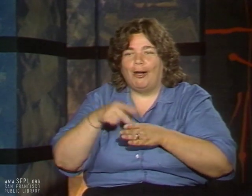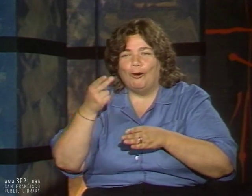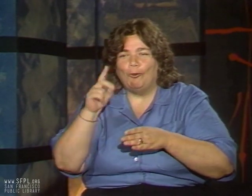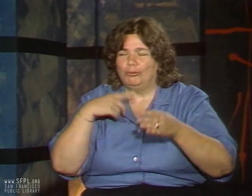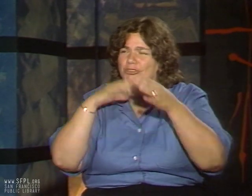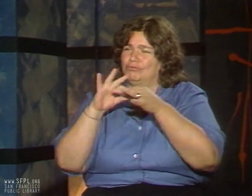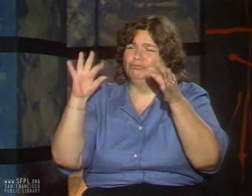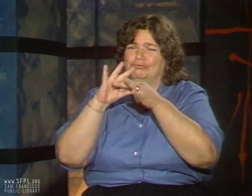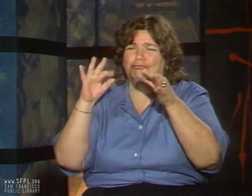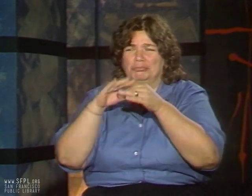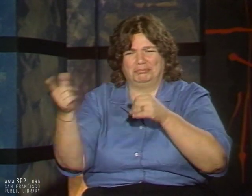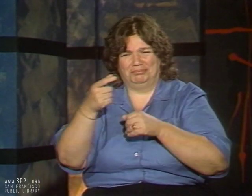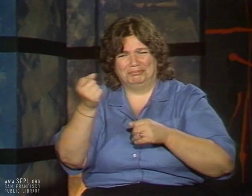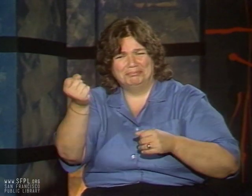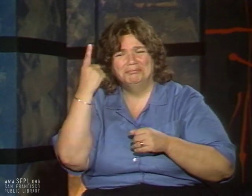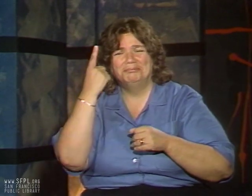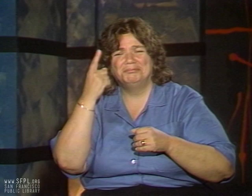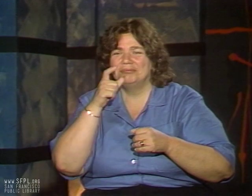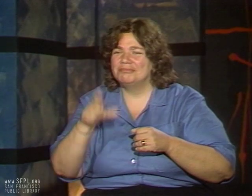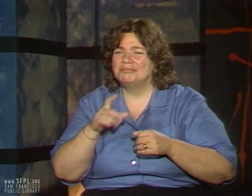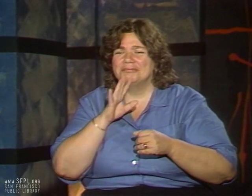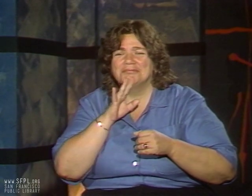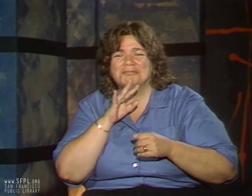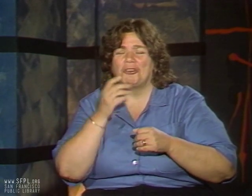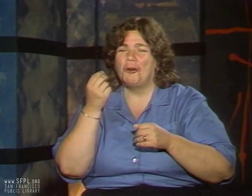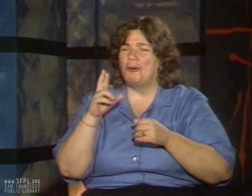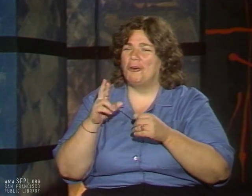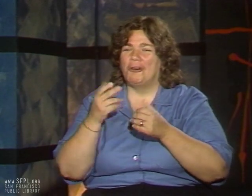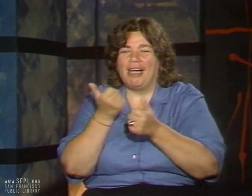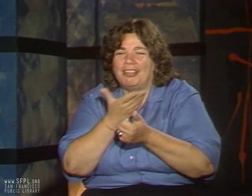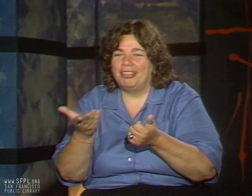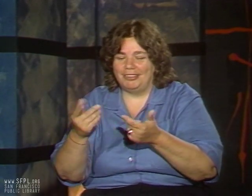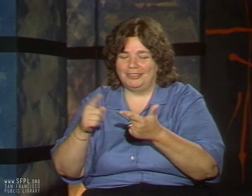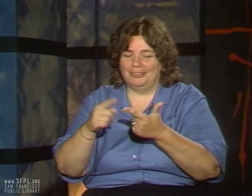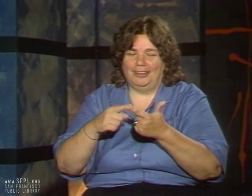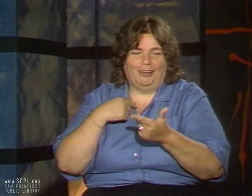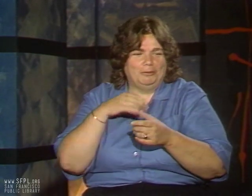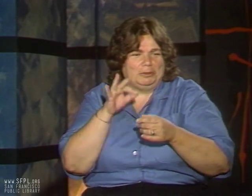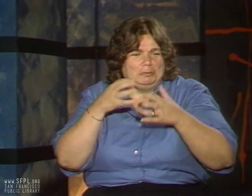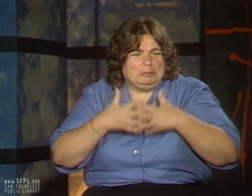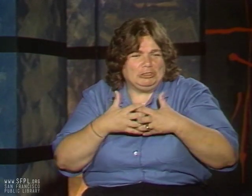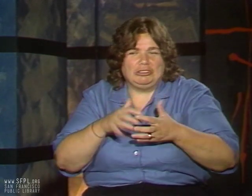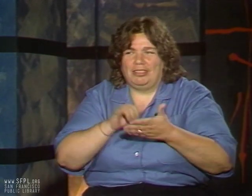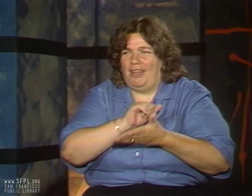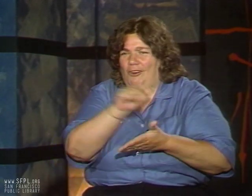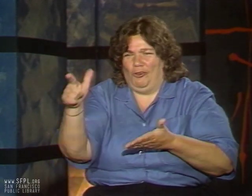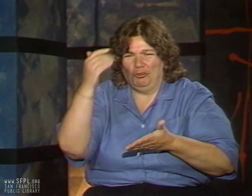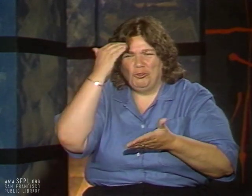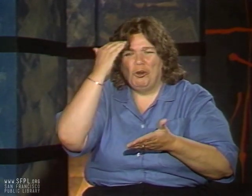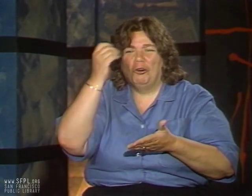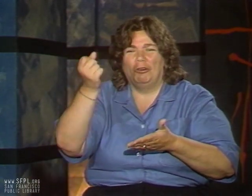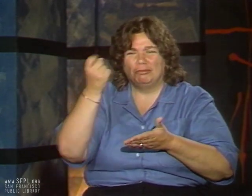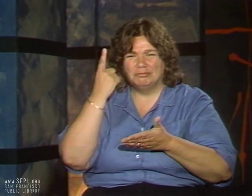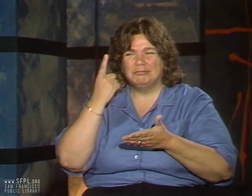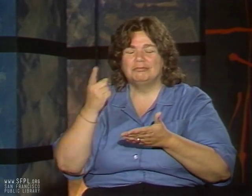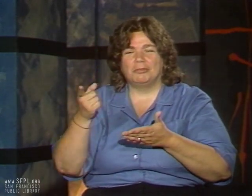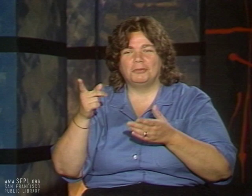chose classics that can stand without interpretation, like Little Red Riding Hood, or familiar items like this next piece,